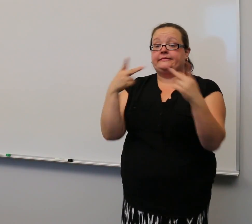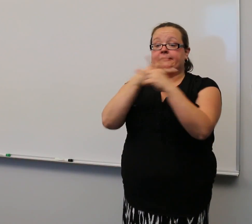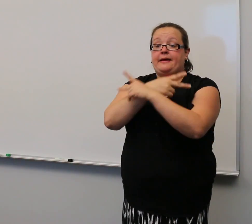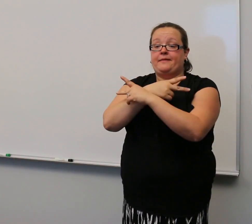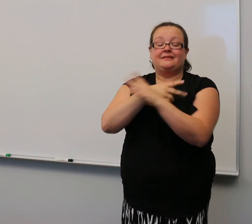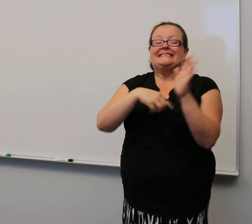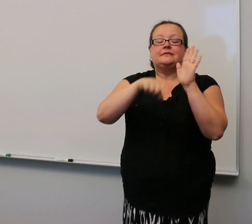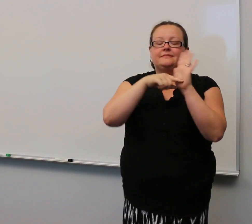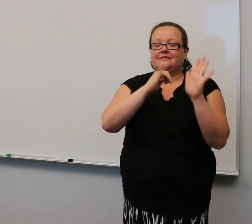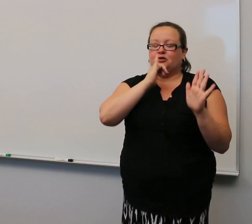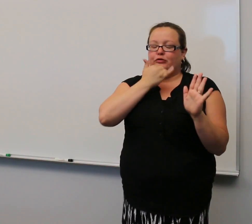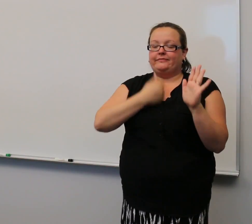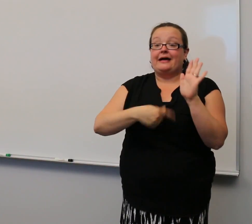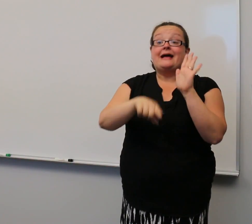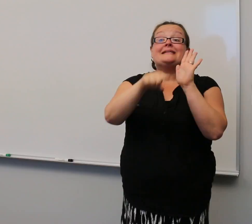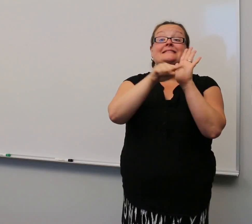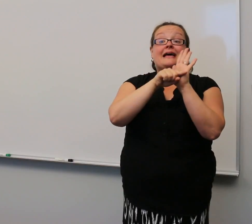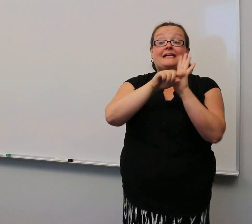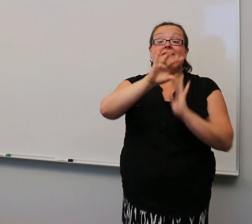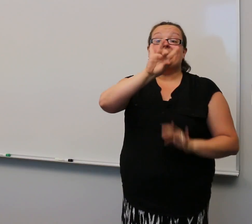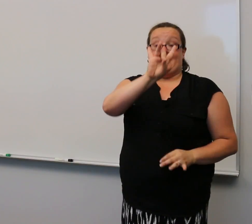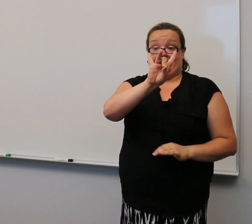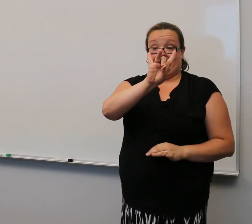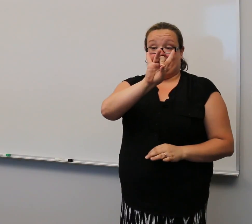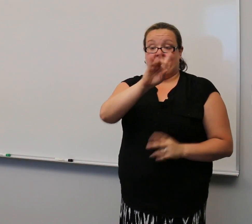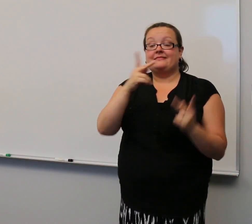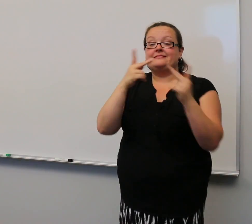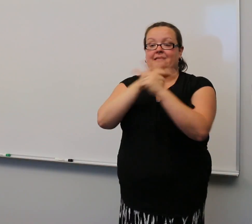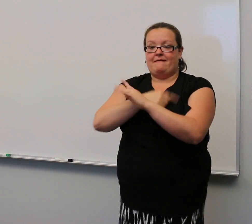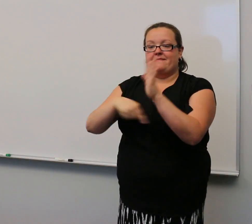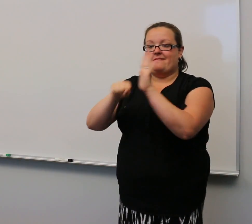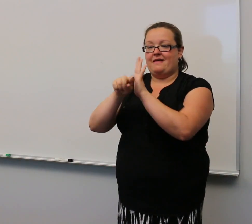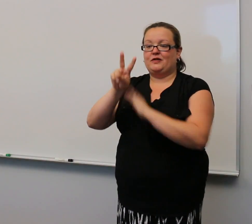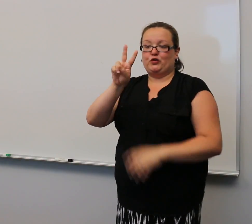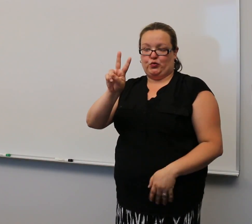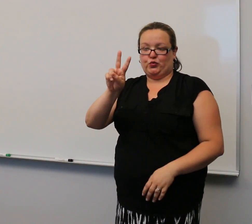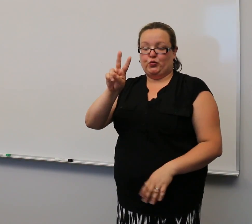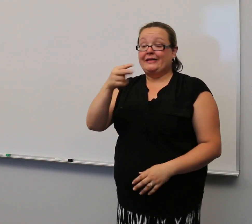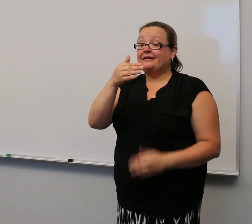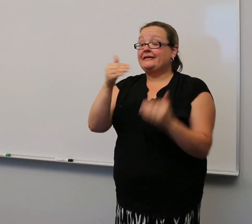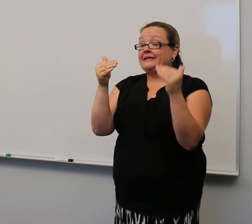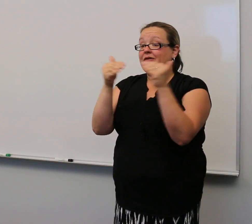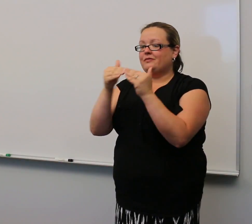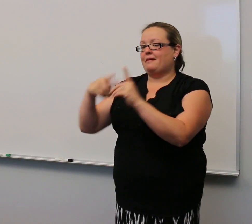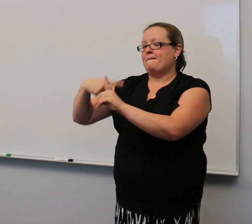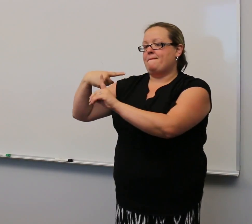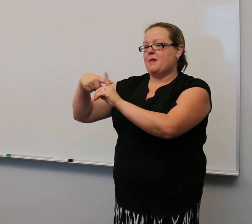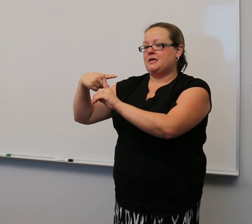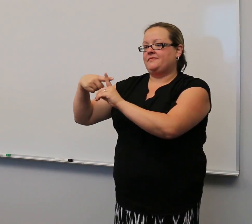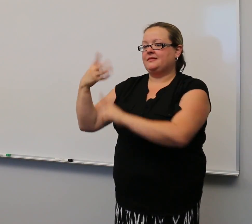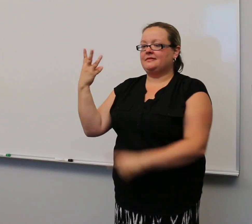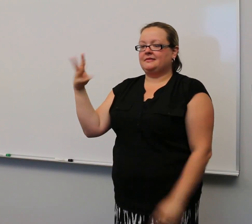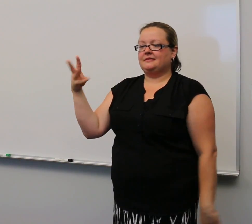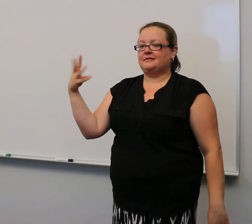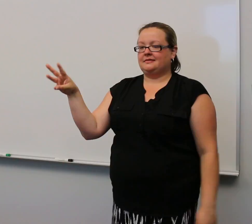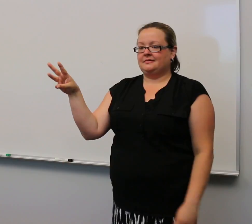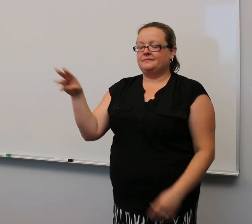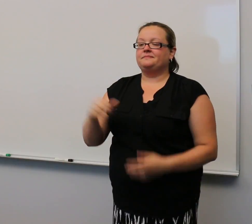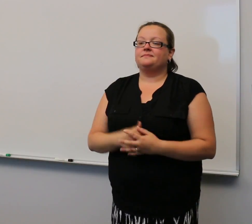-8 times -2 is positive 16. One more example, -12 divided